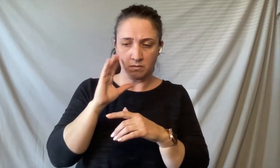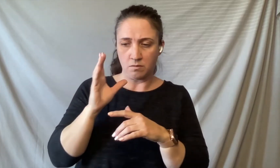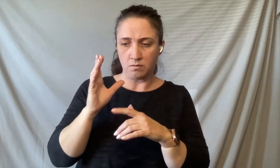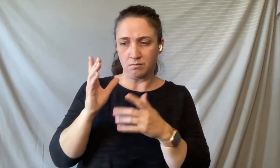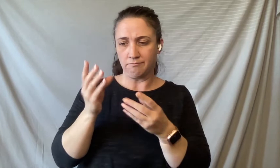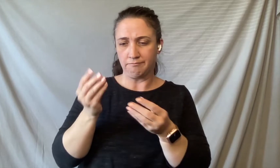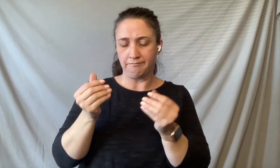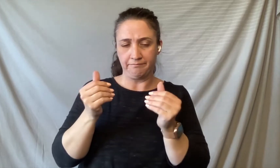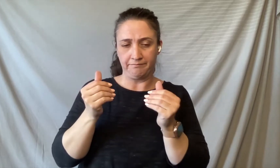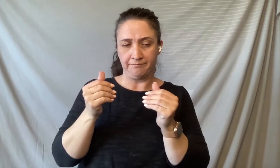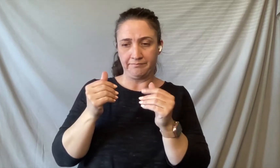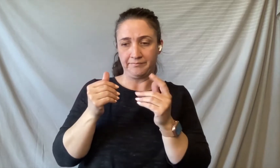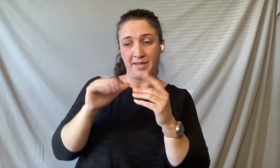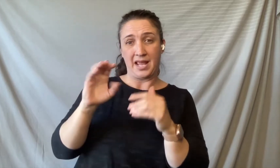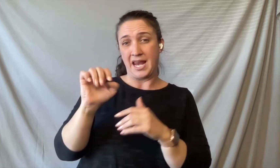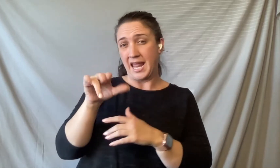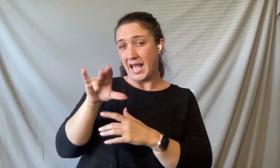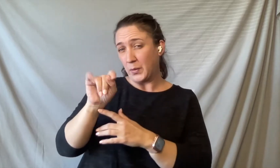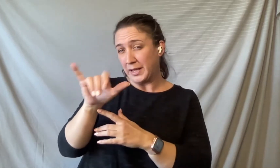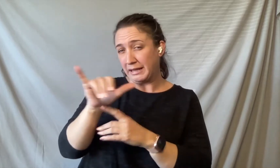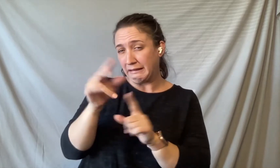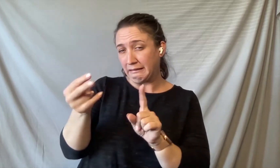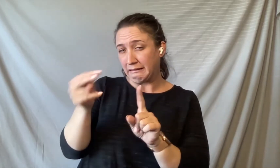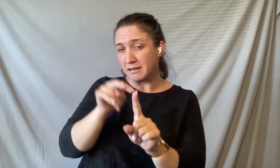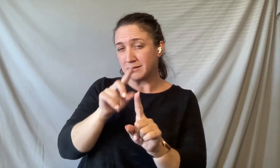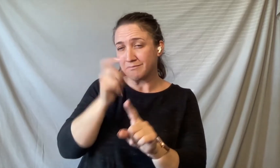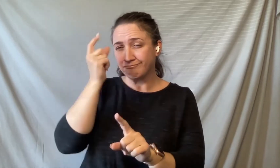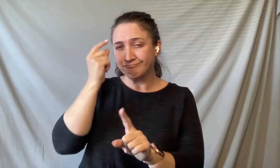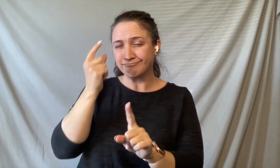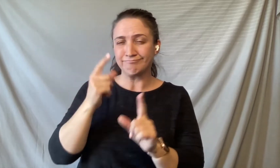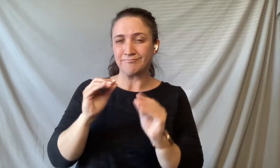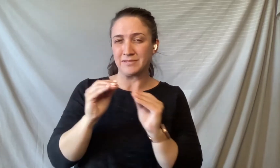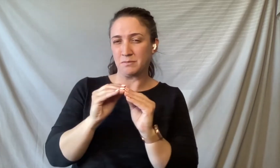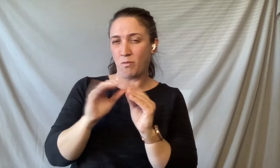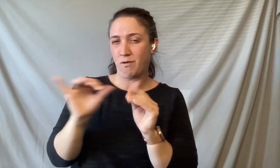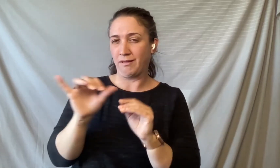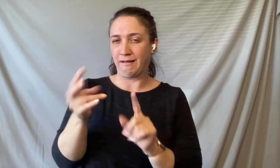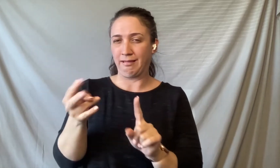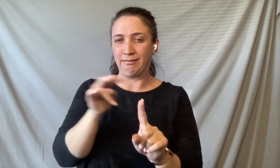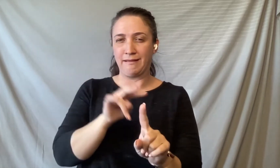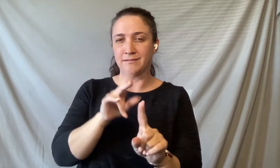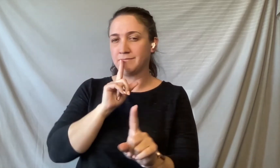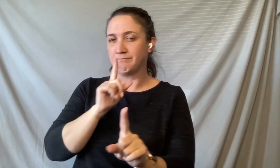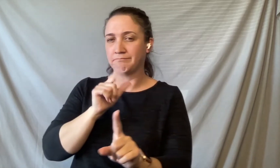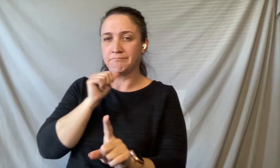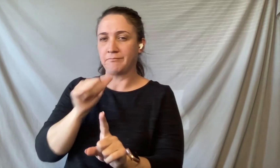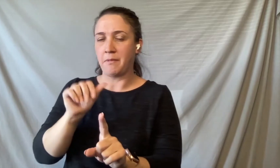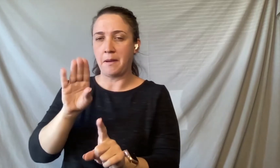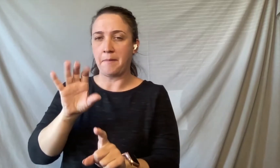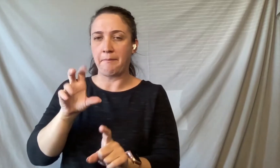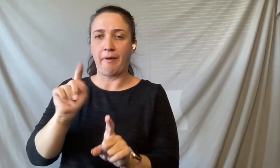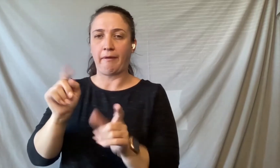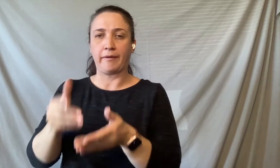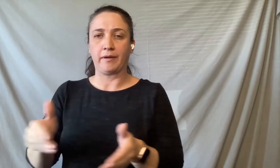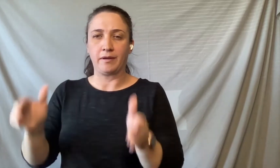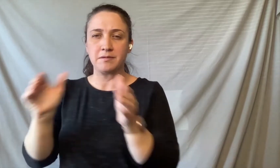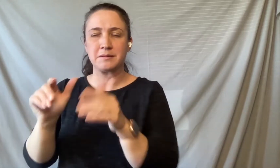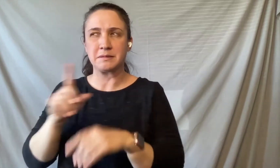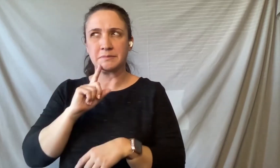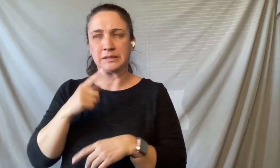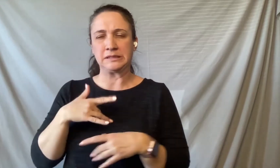of a lens than a bucket in itself. So I have a hard time